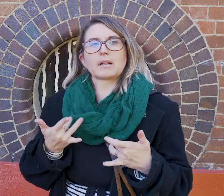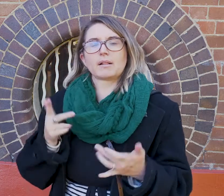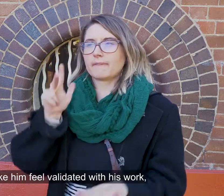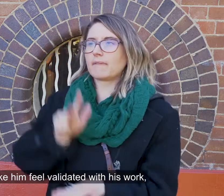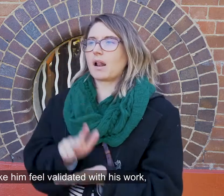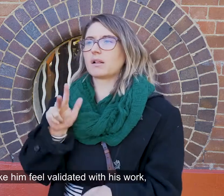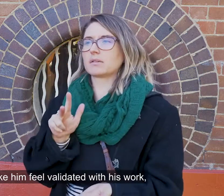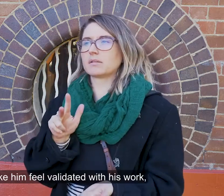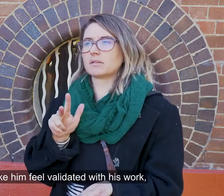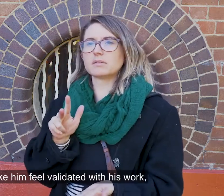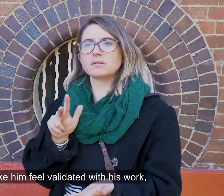to make him feel validated